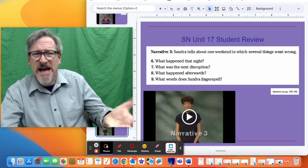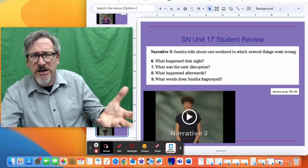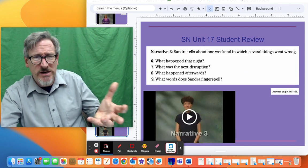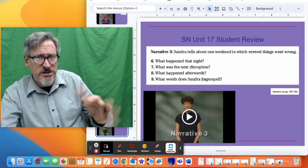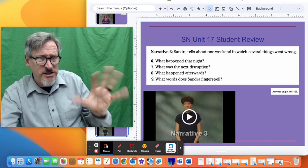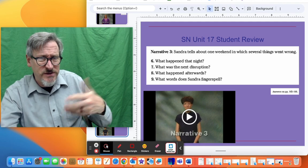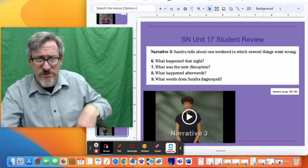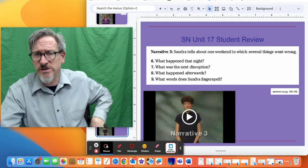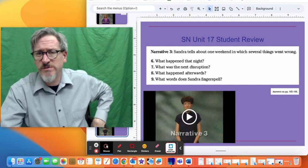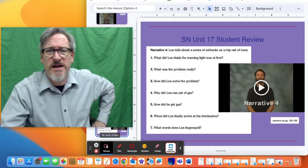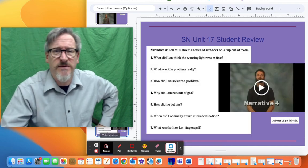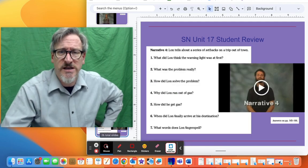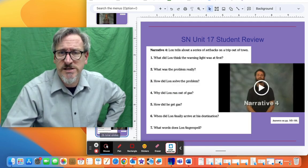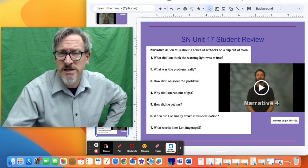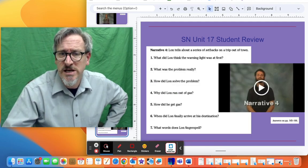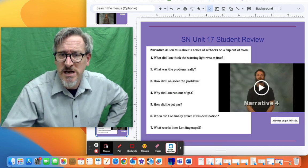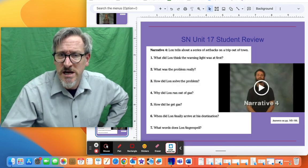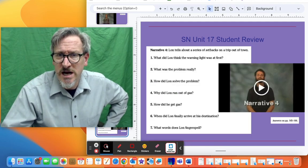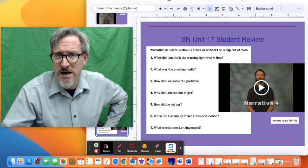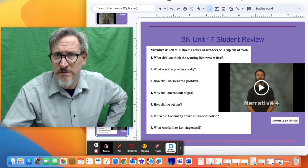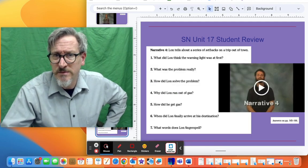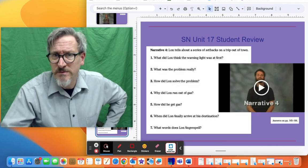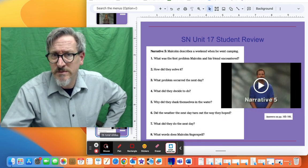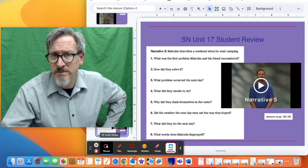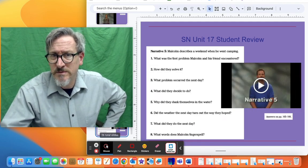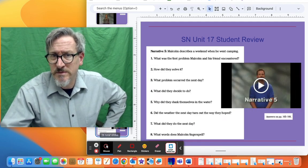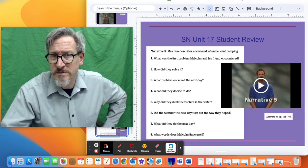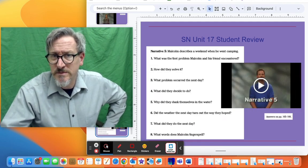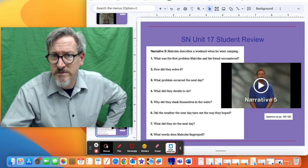9 questions for many of these. The